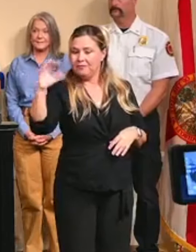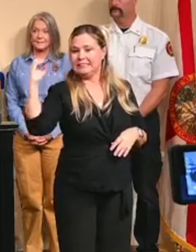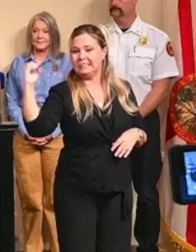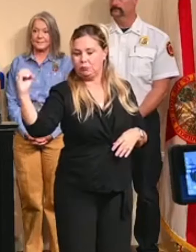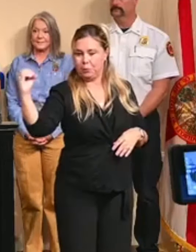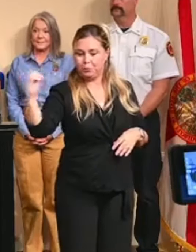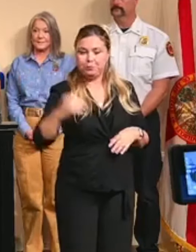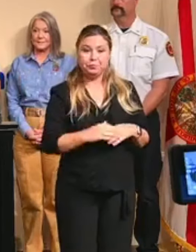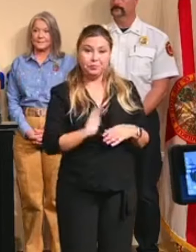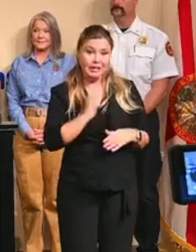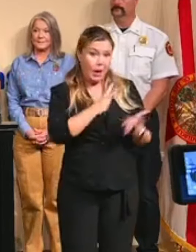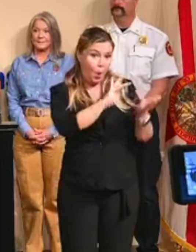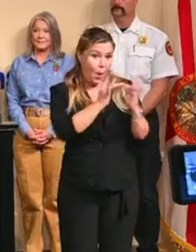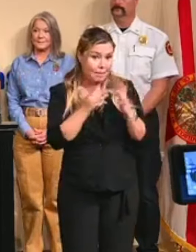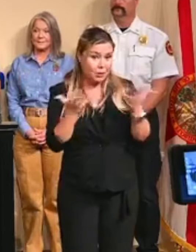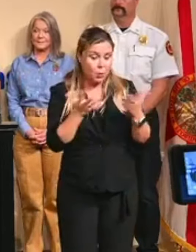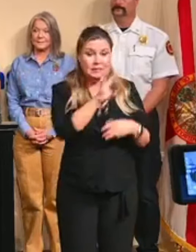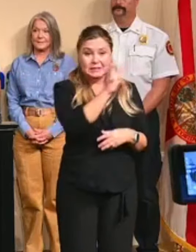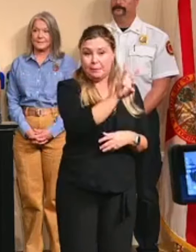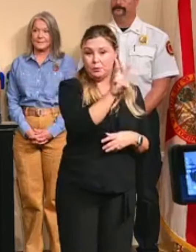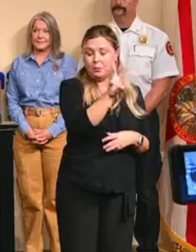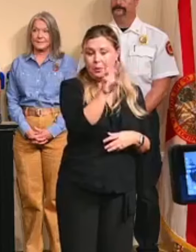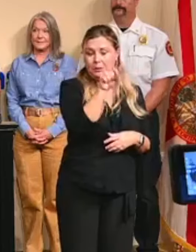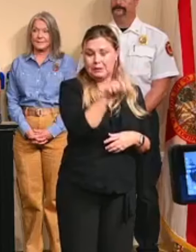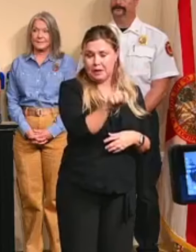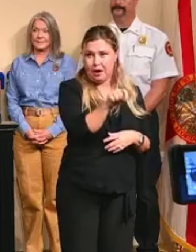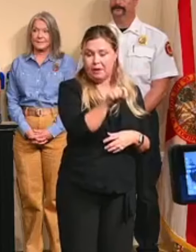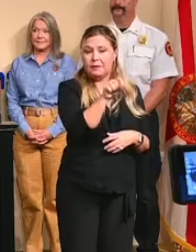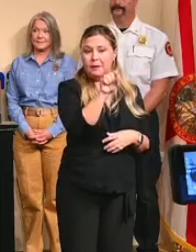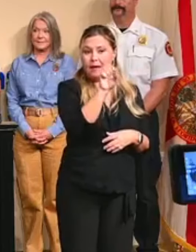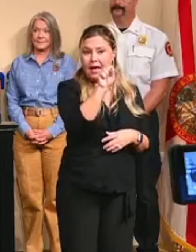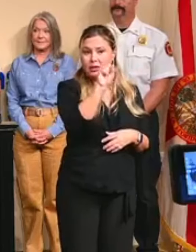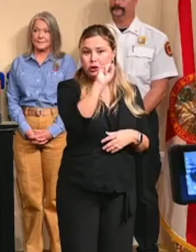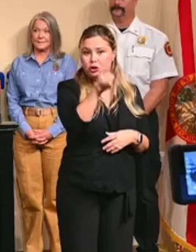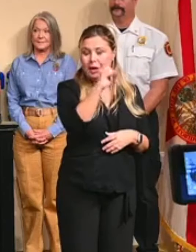904-824-5550. And our webpage is